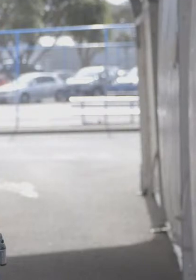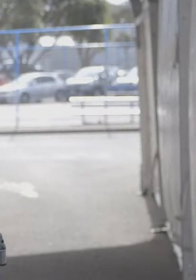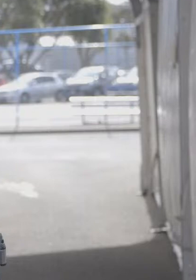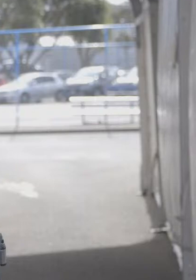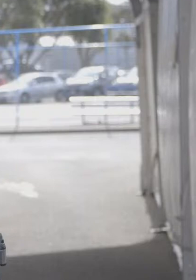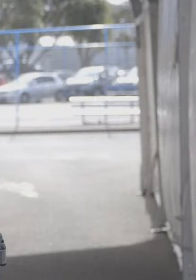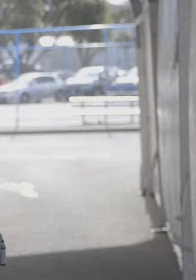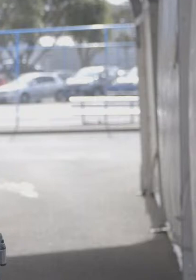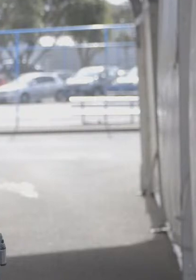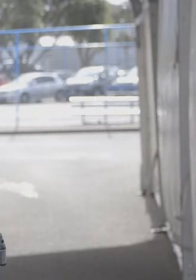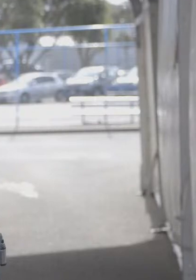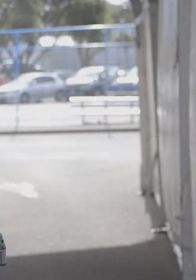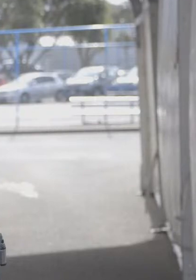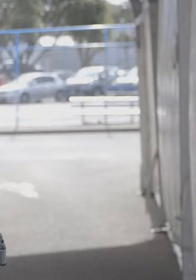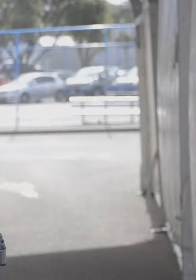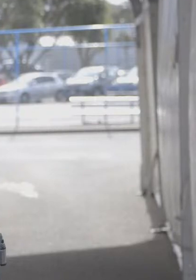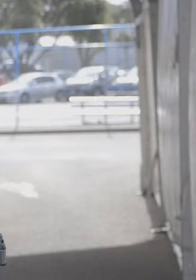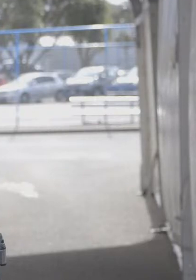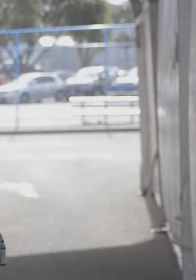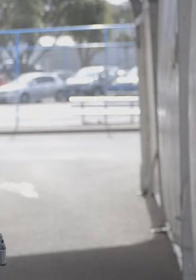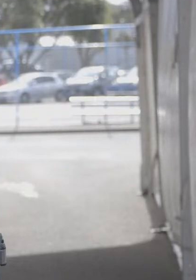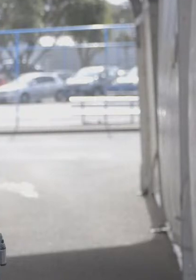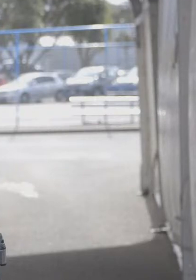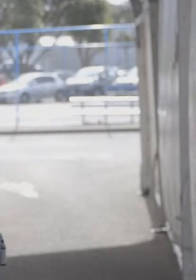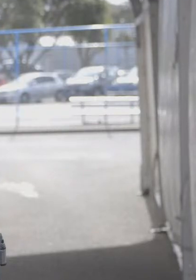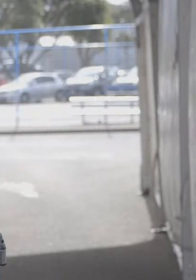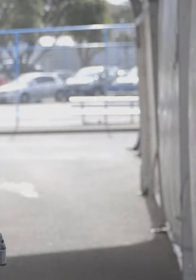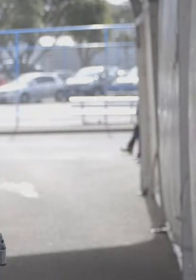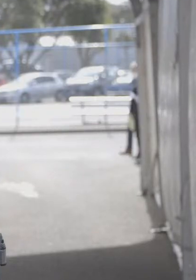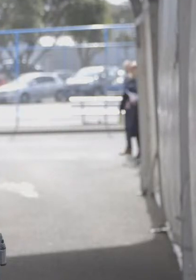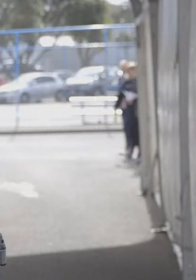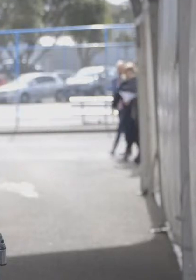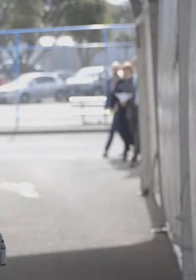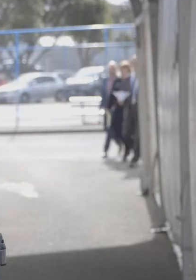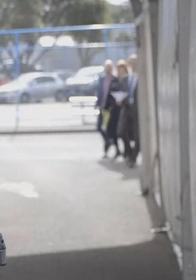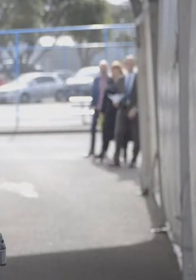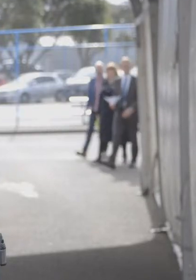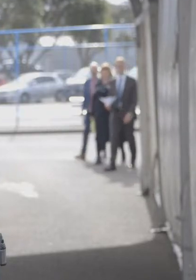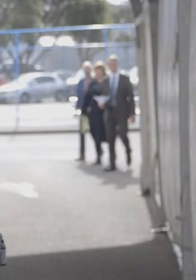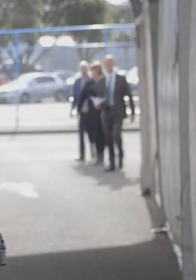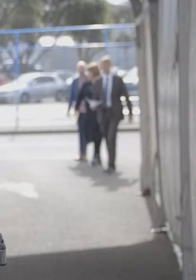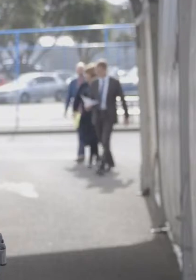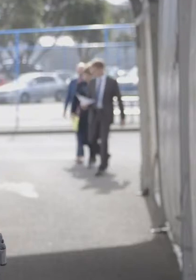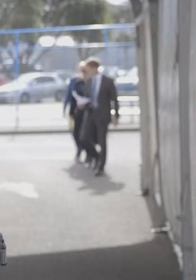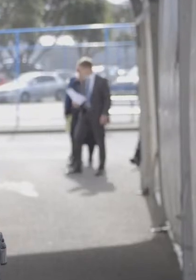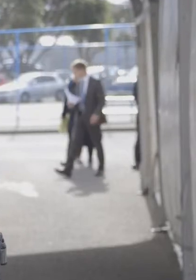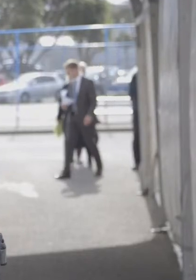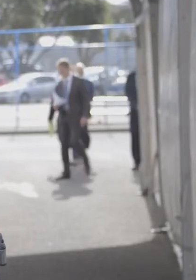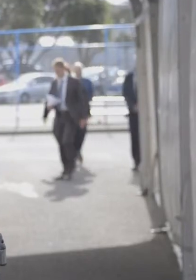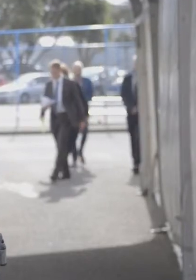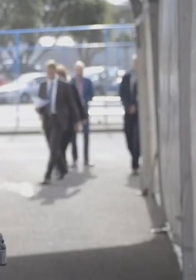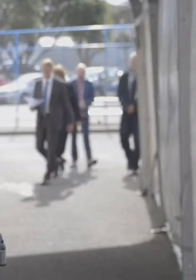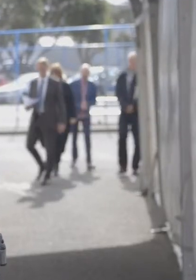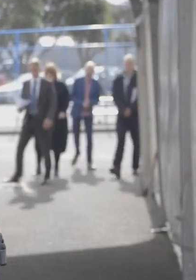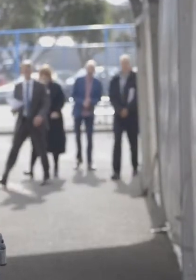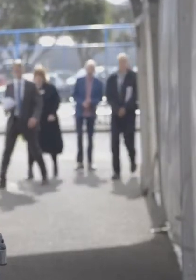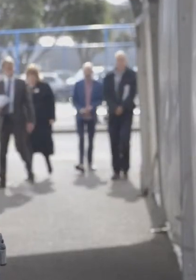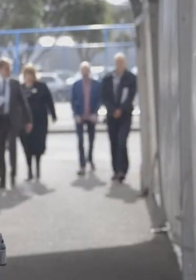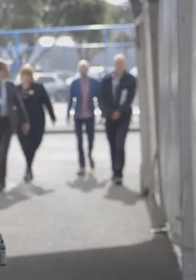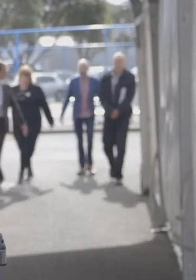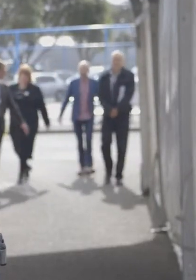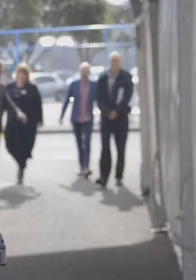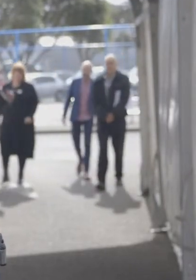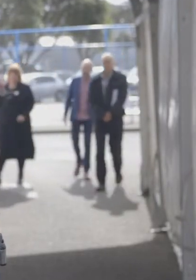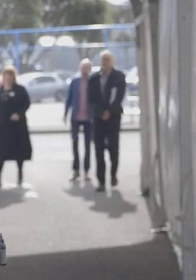the 11th. We'll be back tomorrow, of course, with interviews and the latest news from Aotearoa in the world. But for now, from the Midday team, kia pai, tō